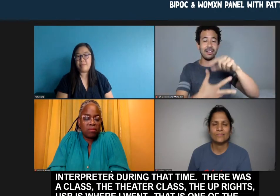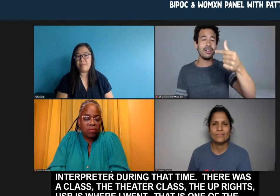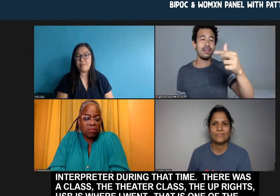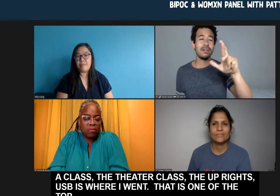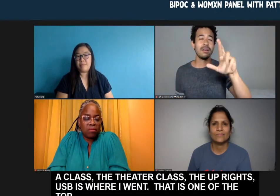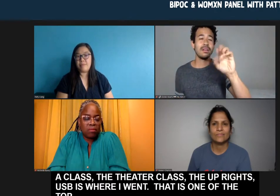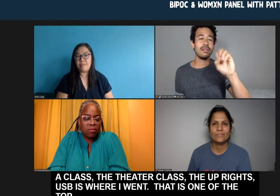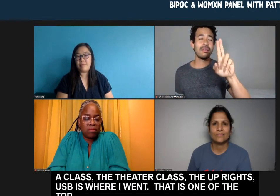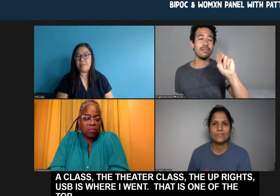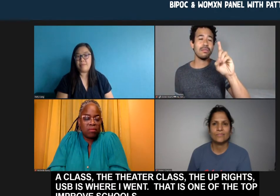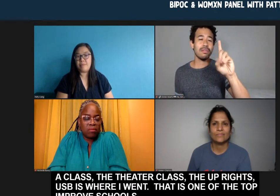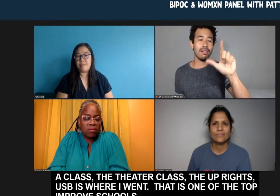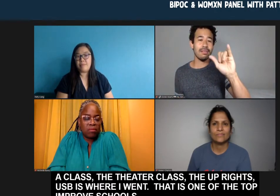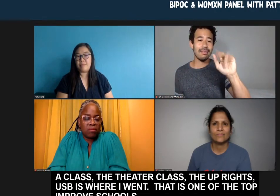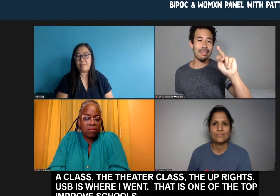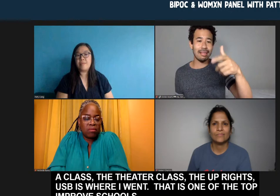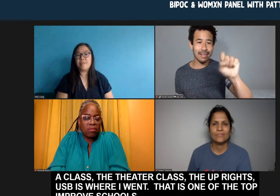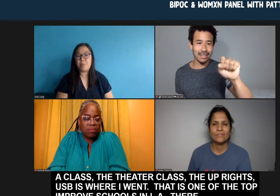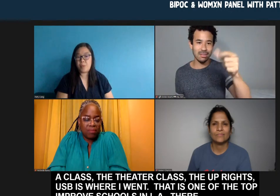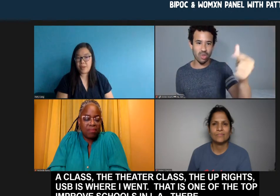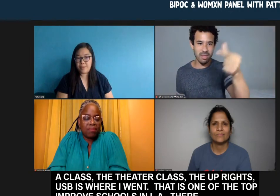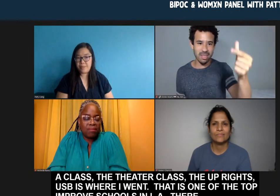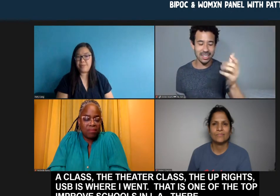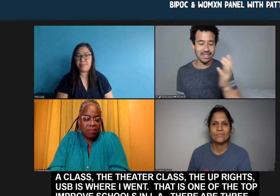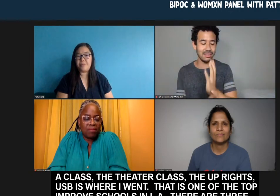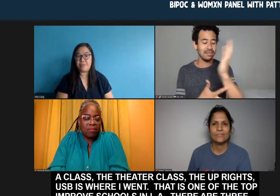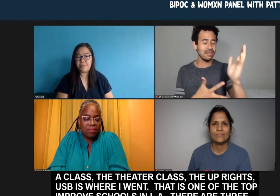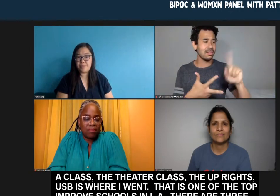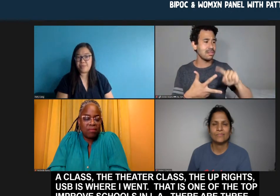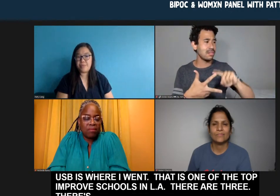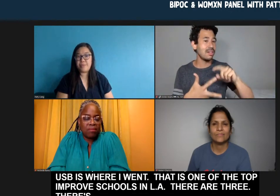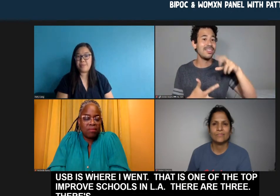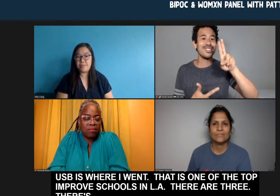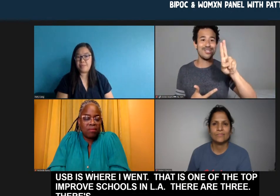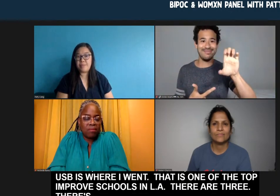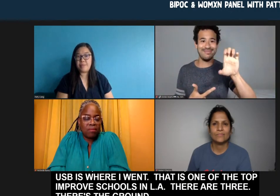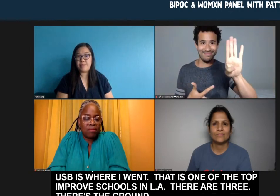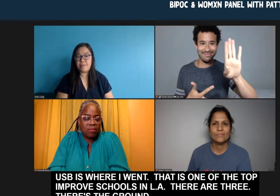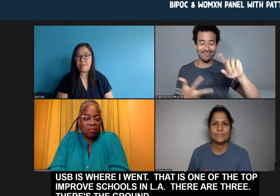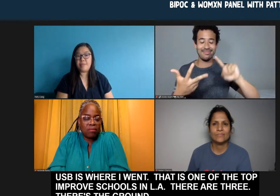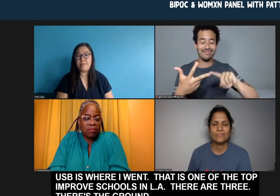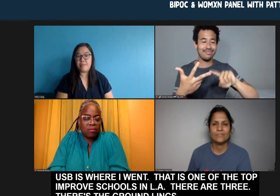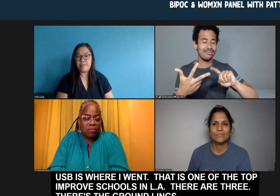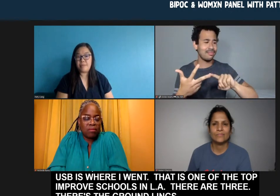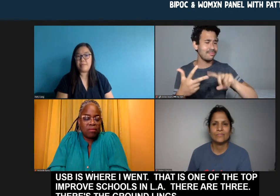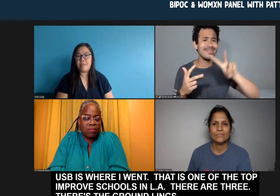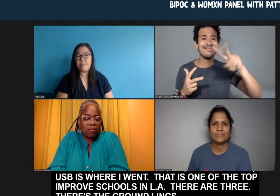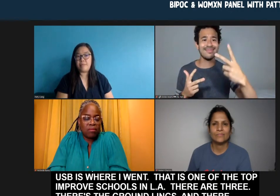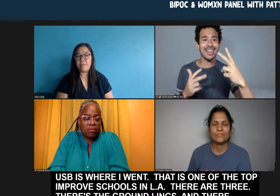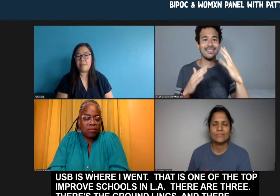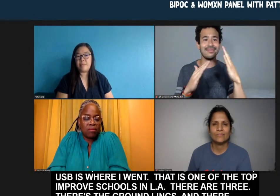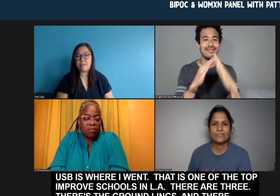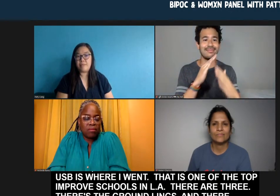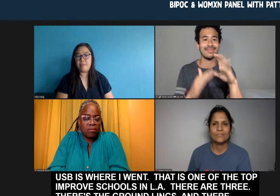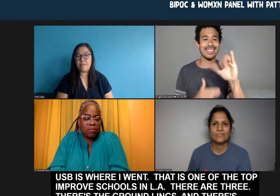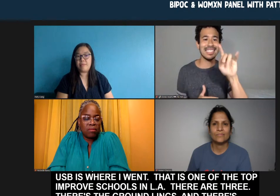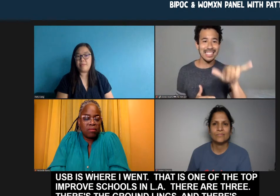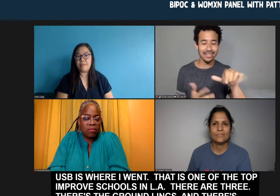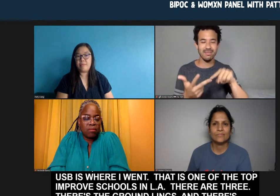So there's 3, there's the Groundlings, and then there's, the USCB, the Upright Citizens Brigades, and